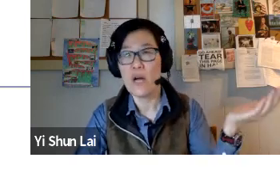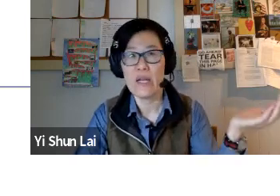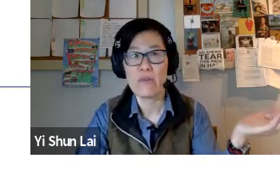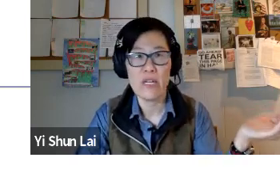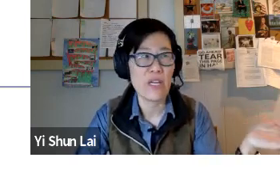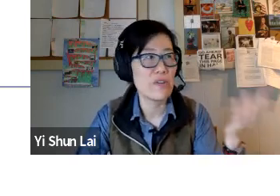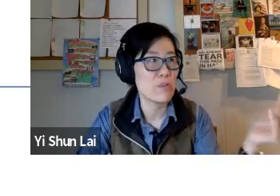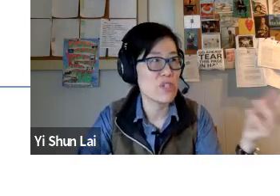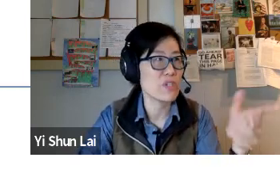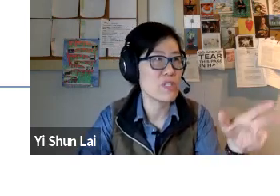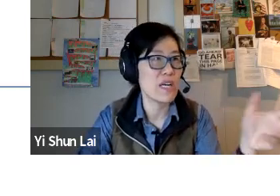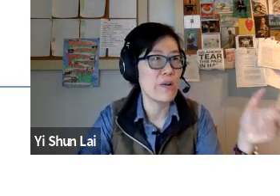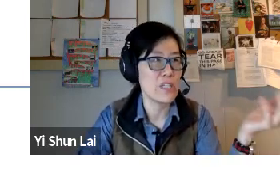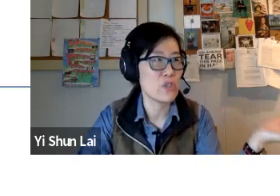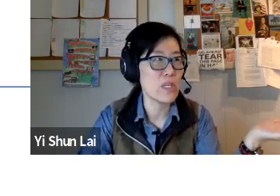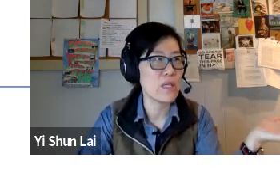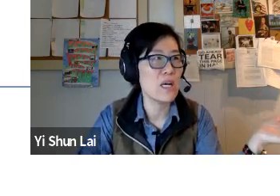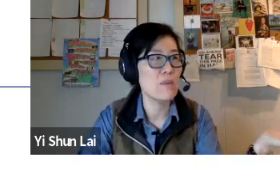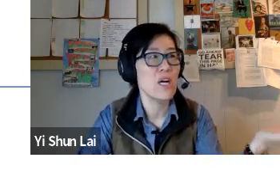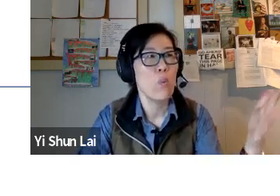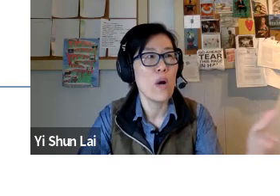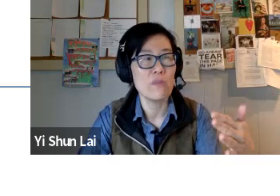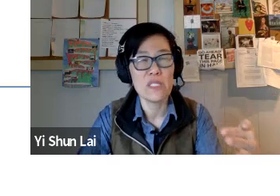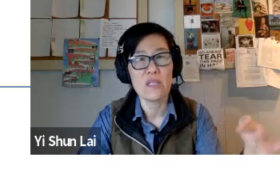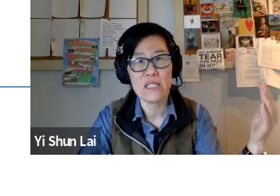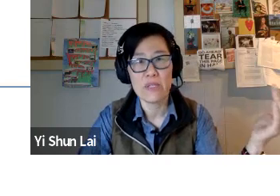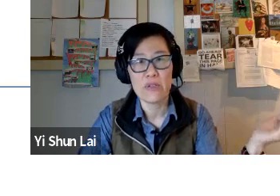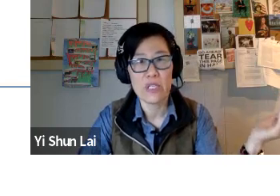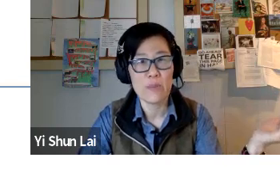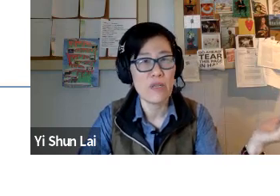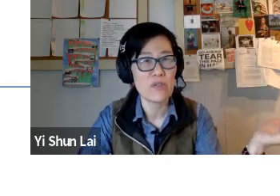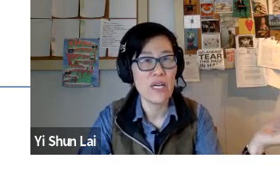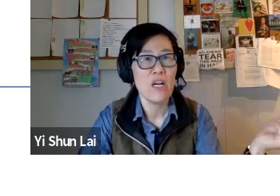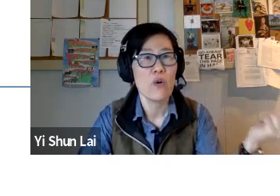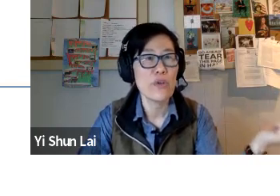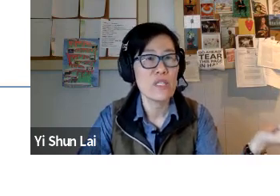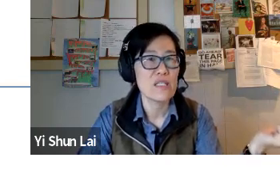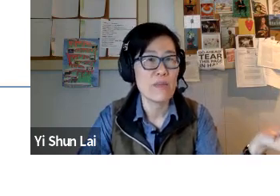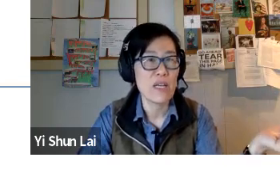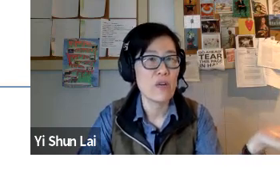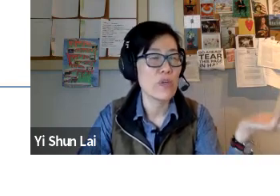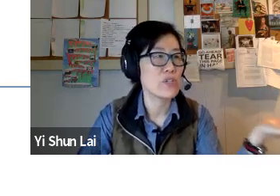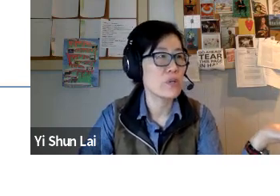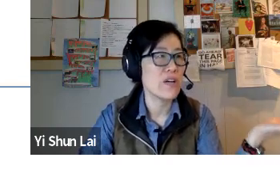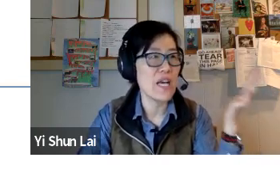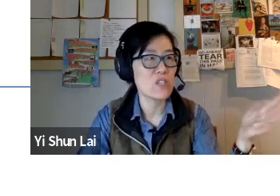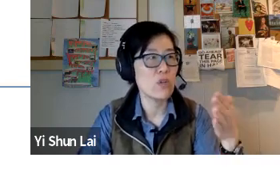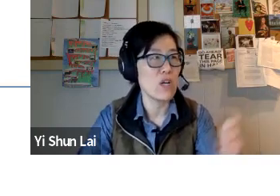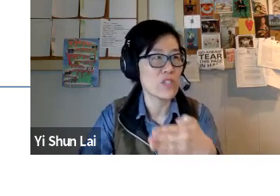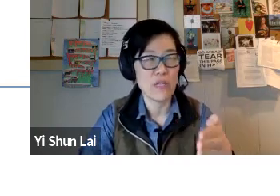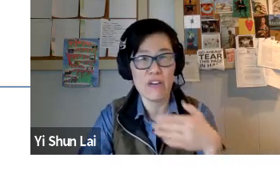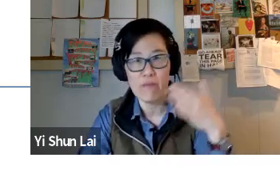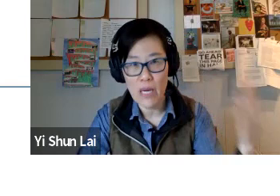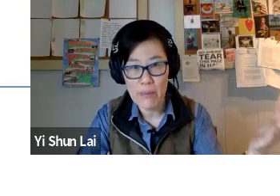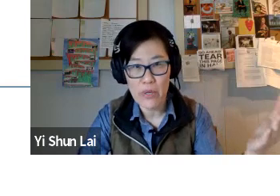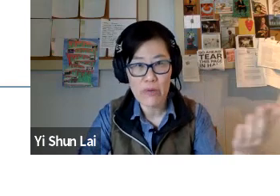meets Y, right? Okay, here's the Bridget Jones's Diary meets the Joy Luck Club, Wild meets the last episode of Transparence, right? Or you could say something like readers who loved X will